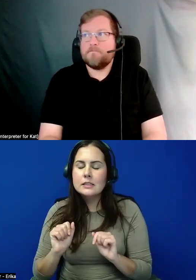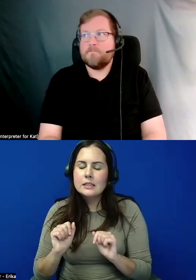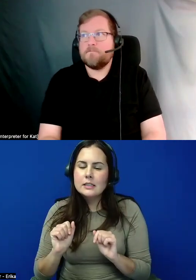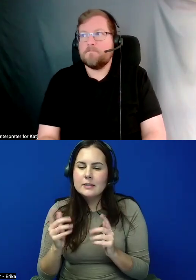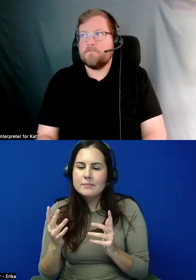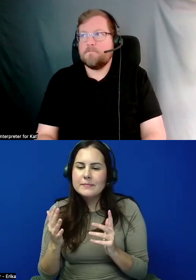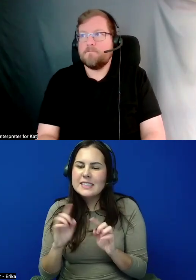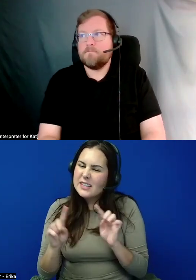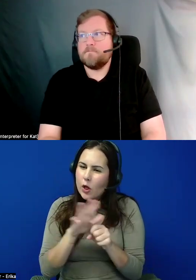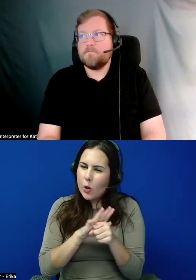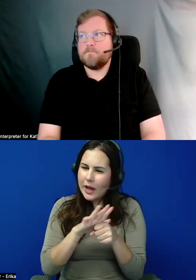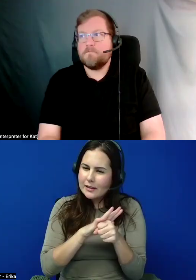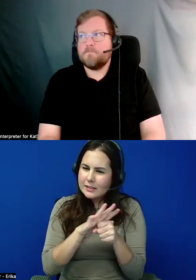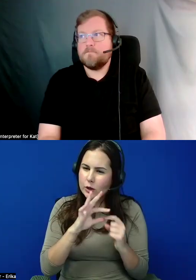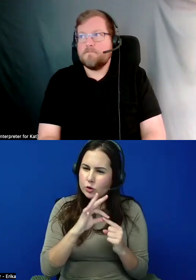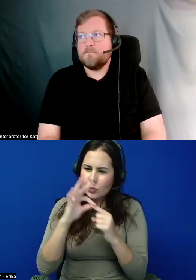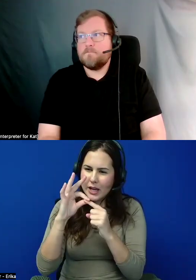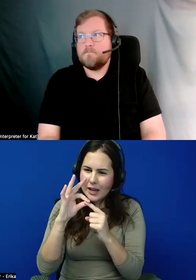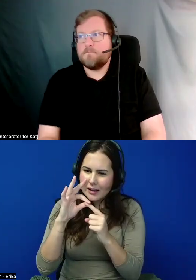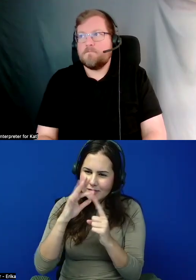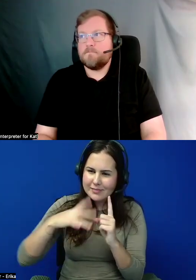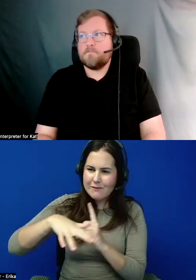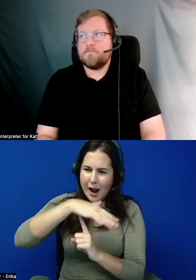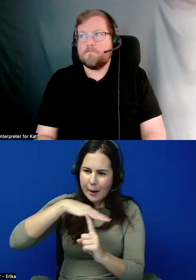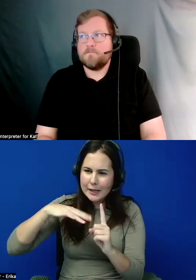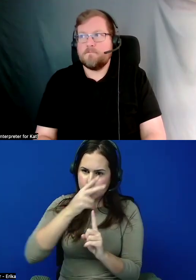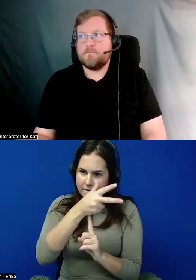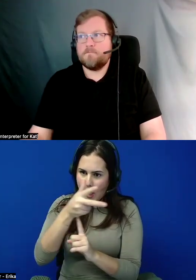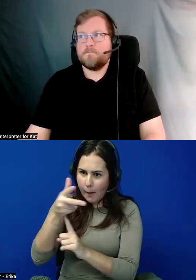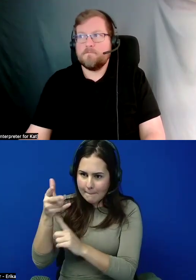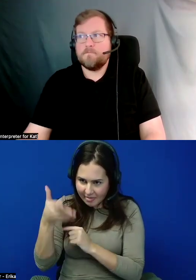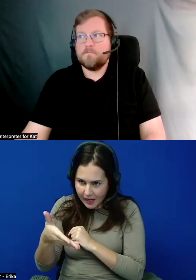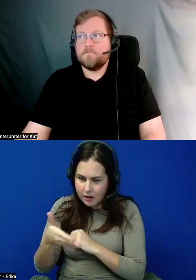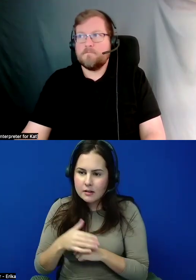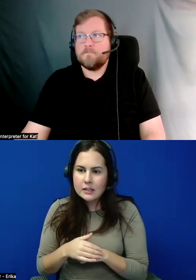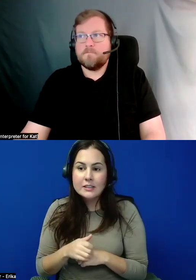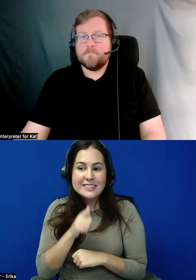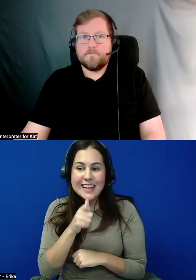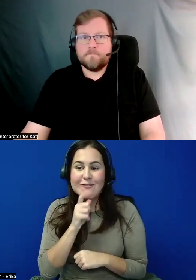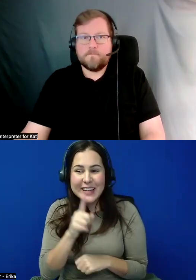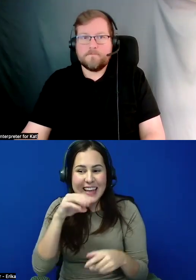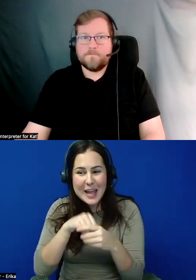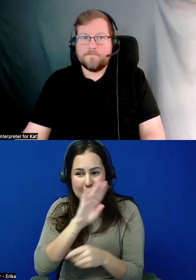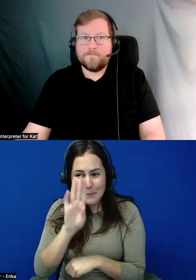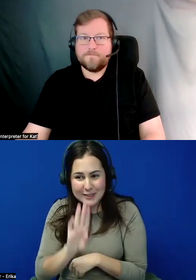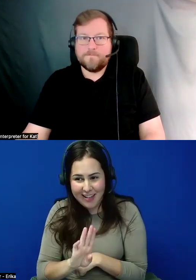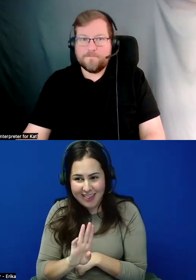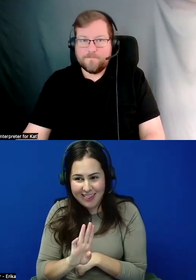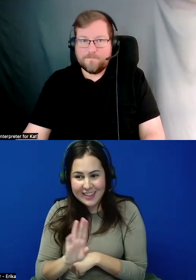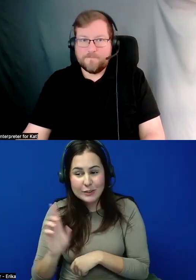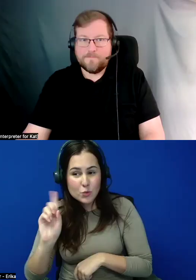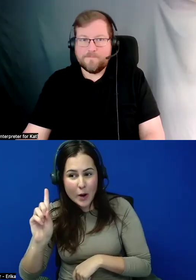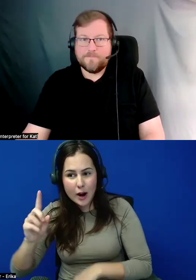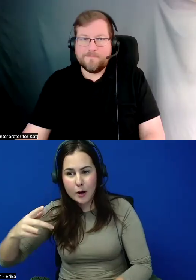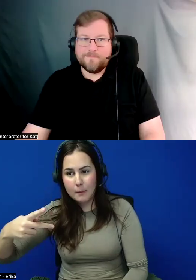of location and a very unique environment to shoot in. It was actually not in Brazil. We actually filmed in the Peruvian